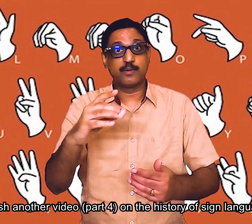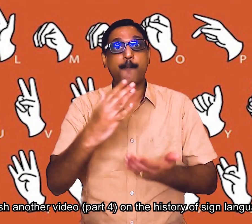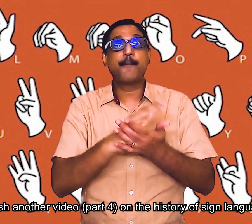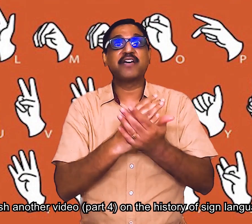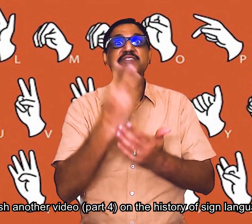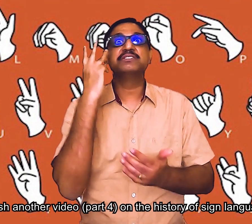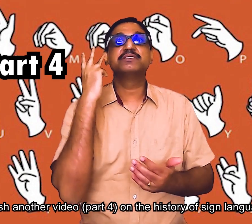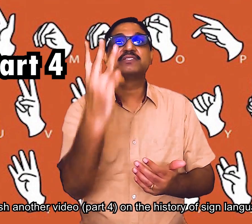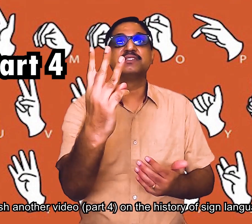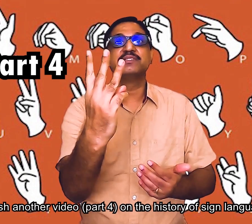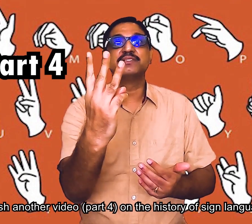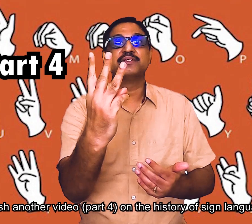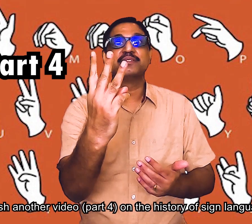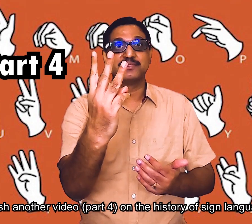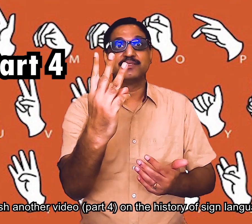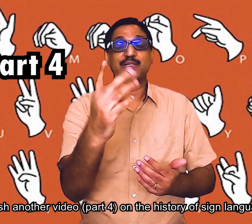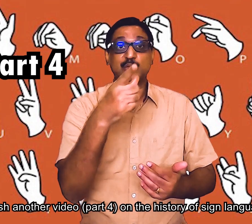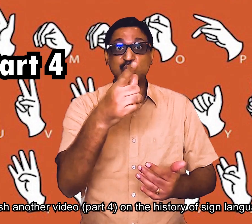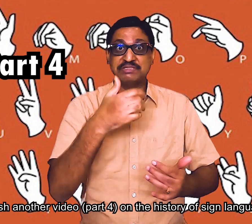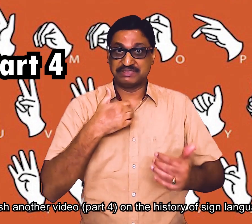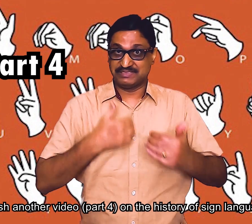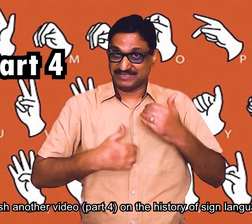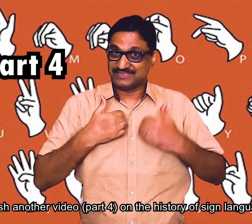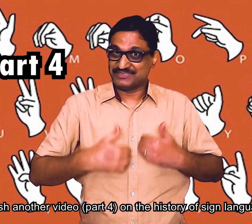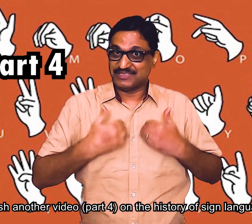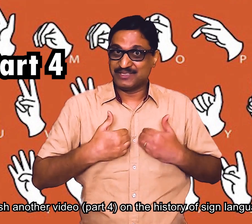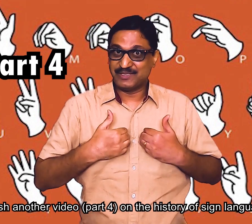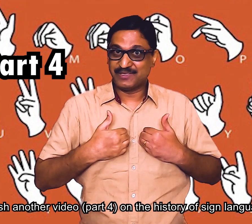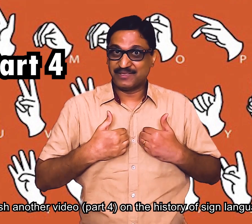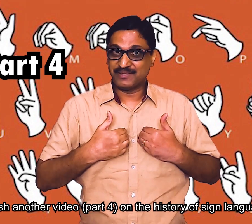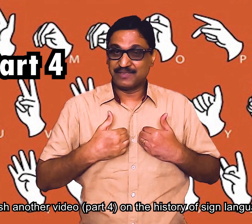I will publish another video, part 4, on the history of sign language very soon.